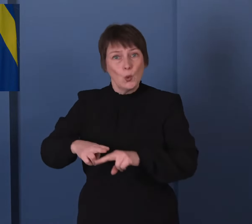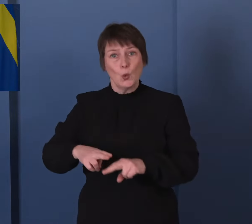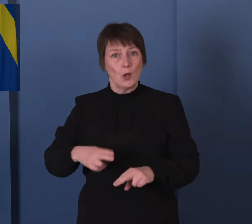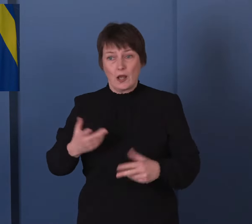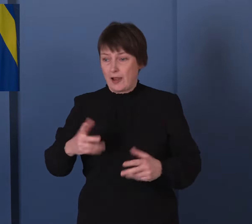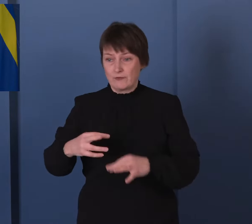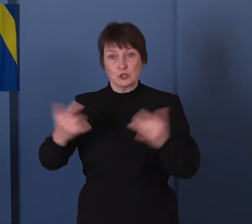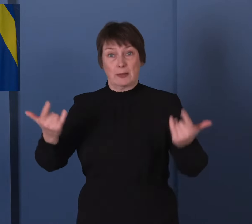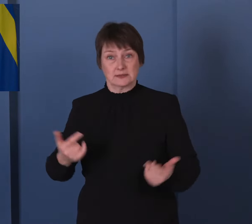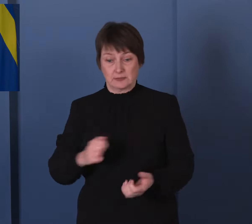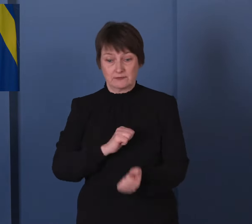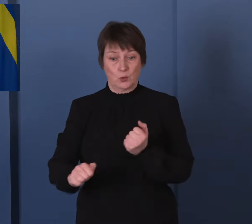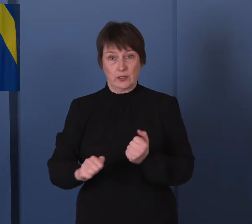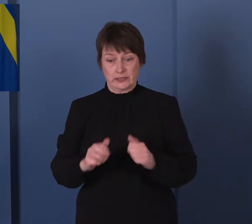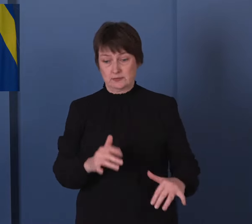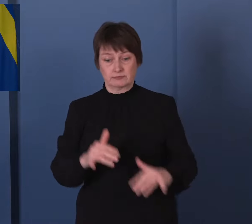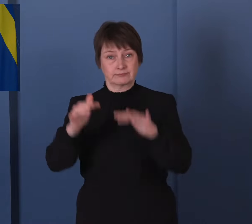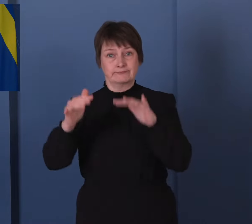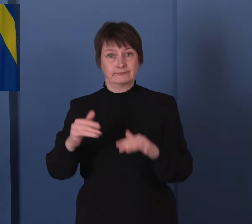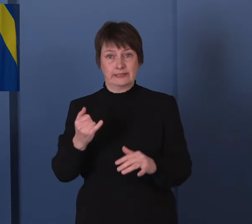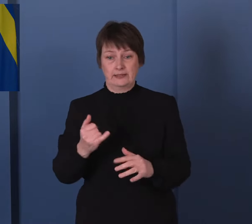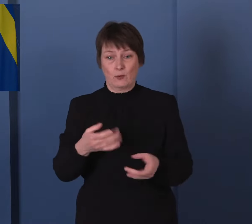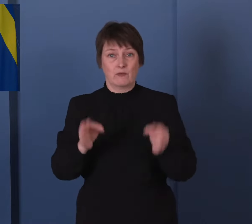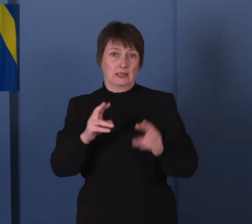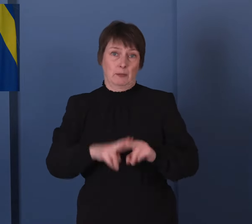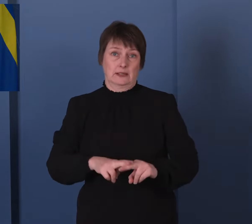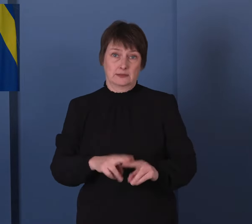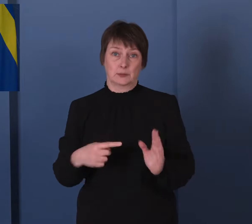in public places. Don't do it in Finland.